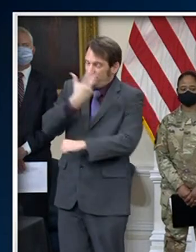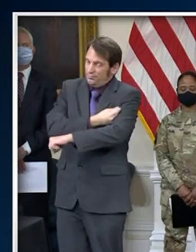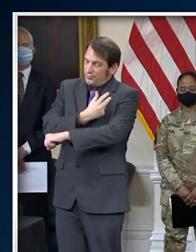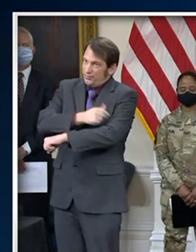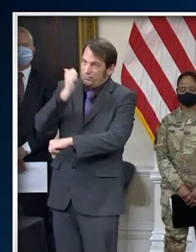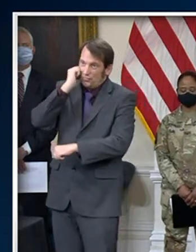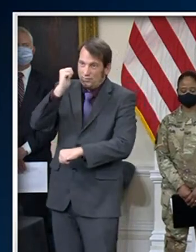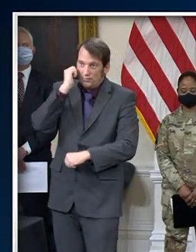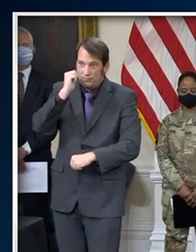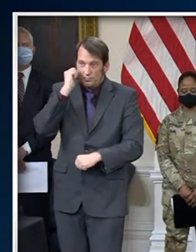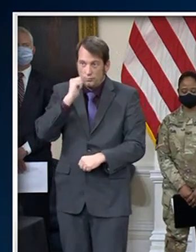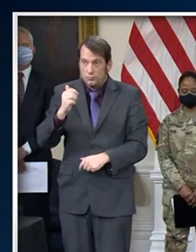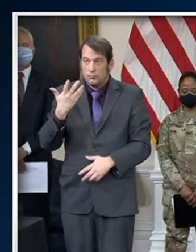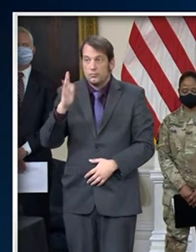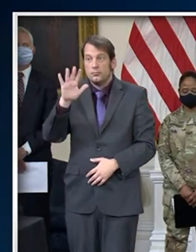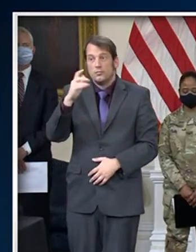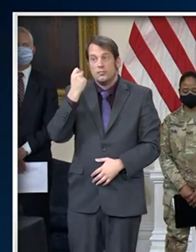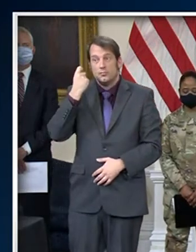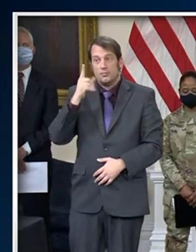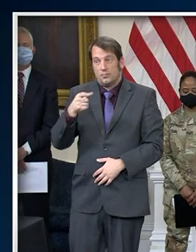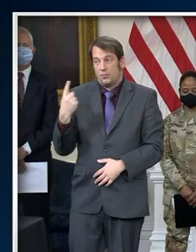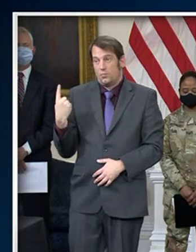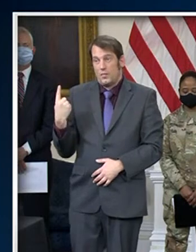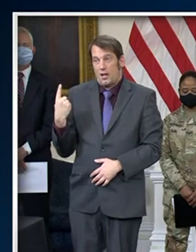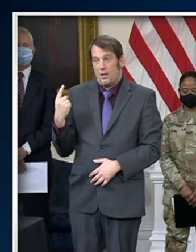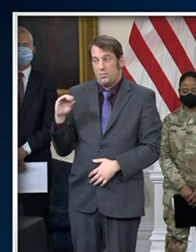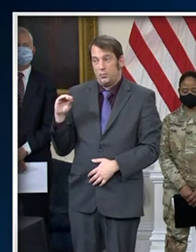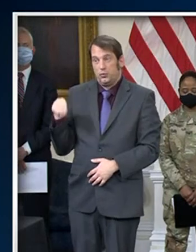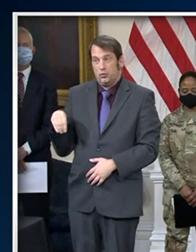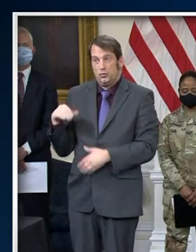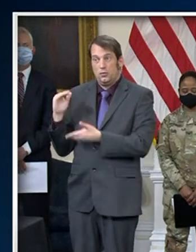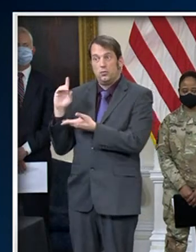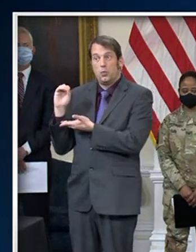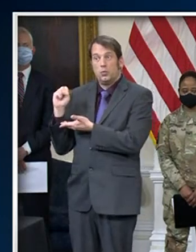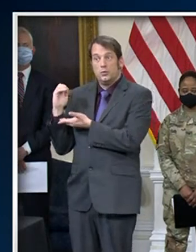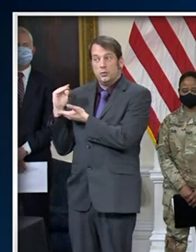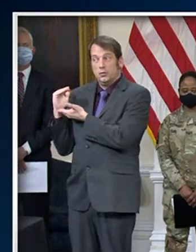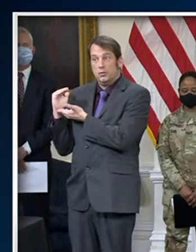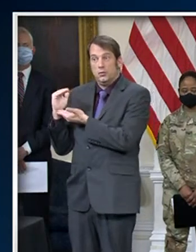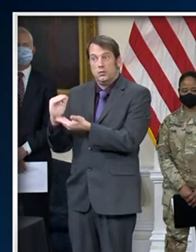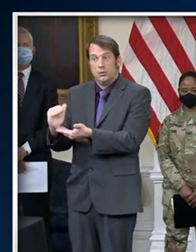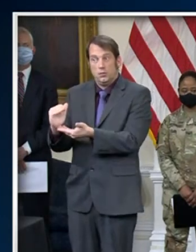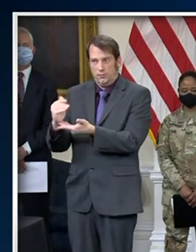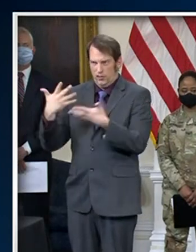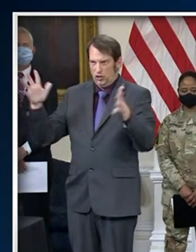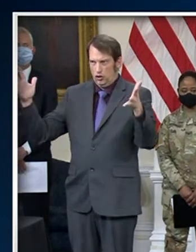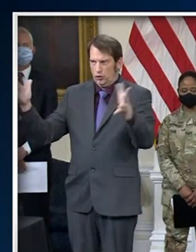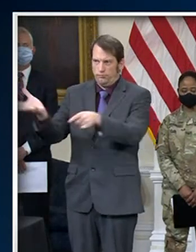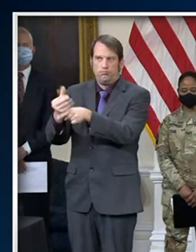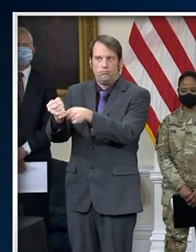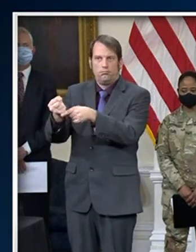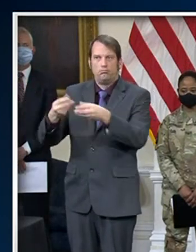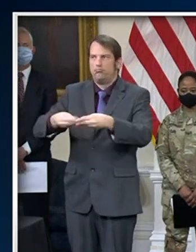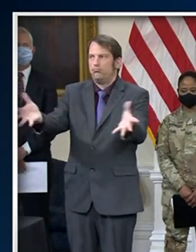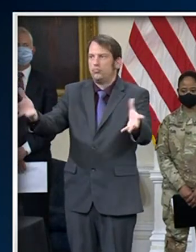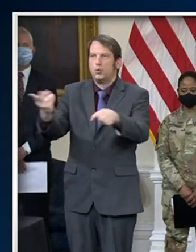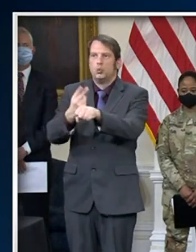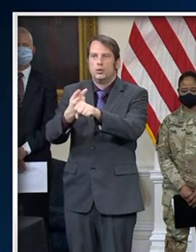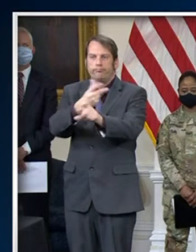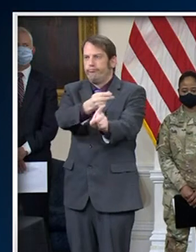100% of all the doses allocated to the state of Maryland have already been distributed to